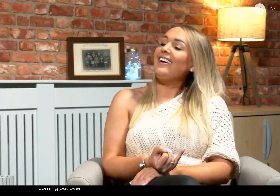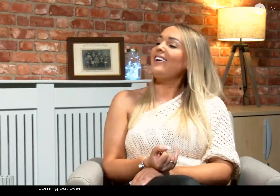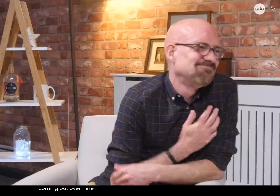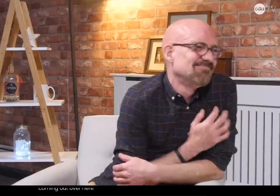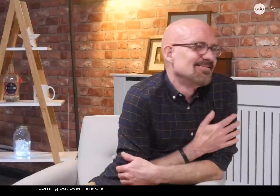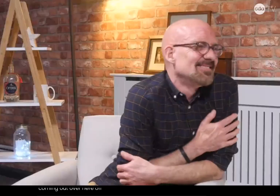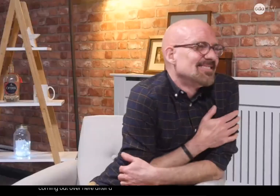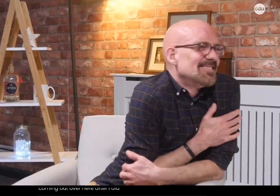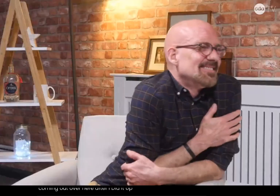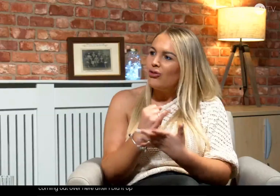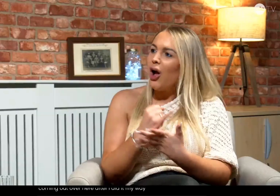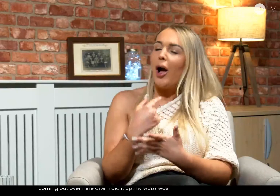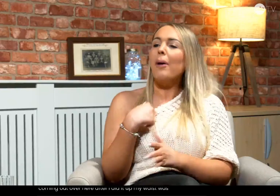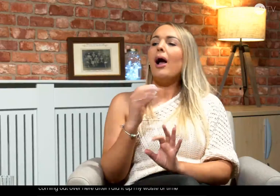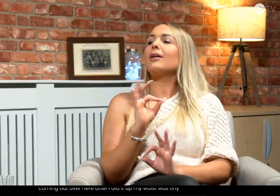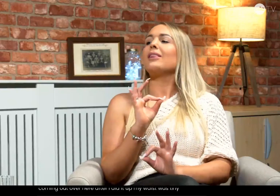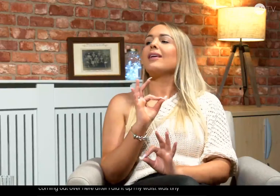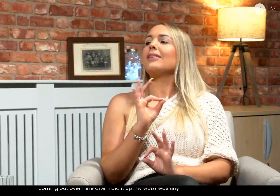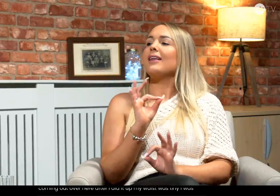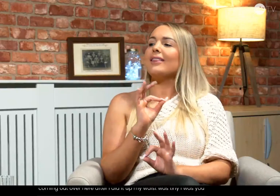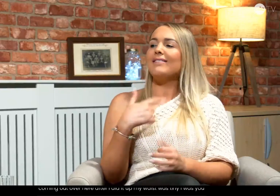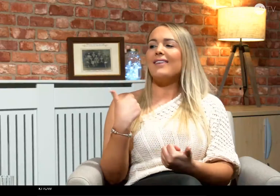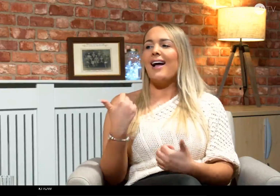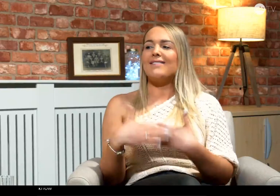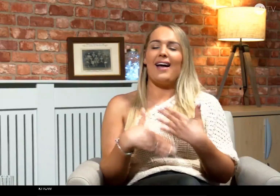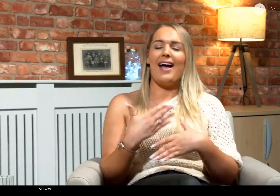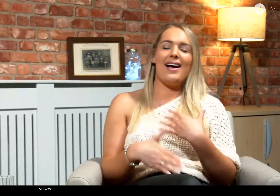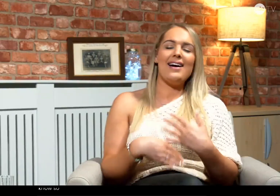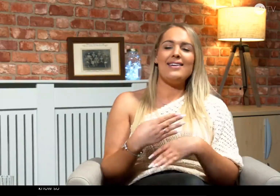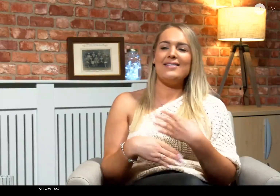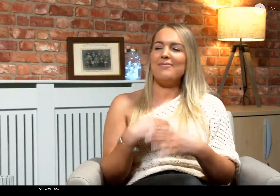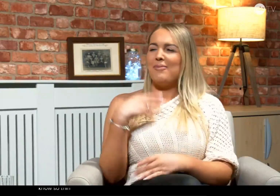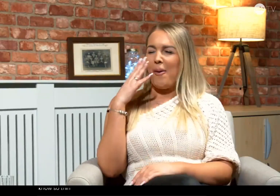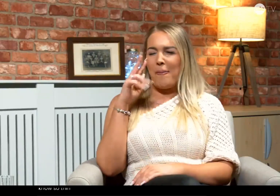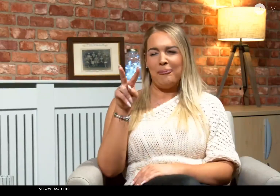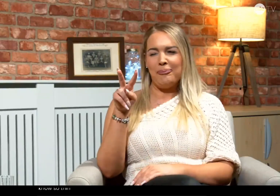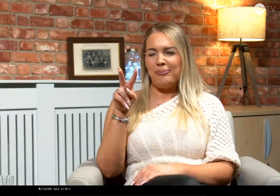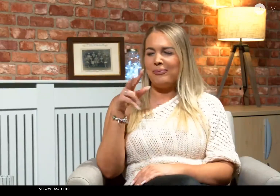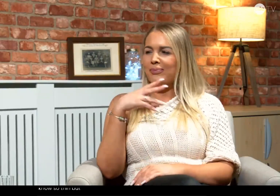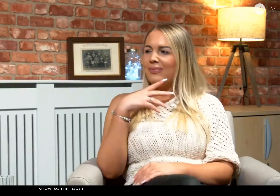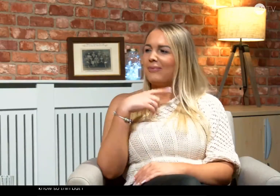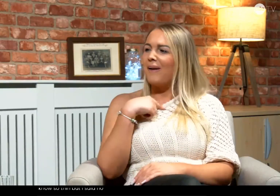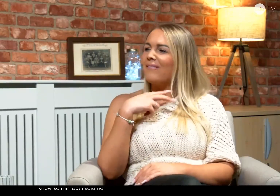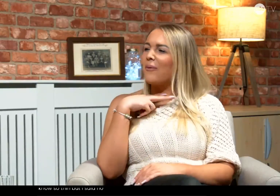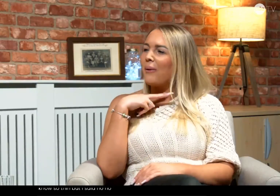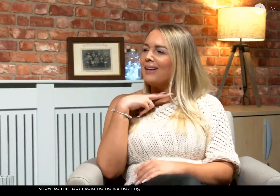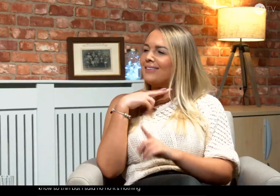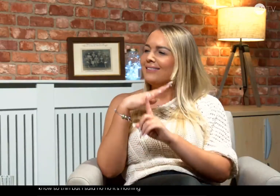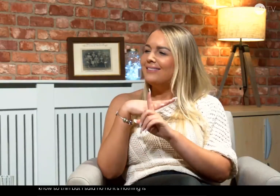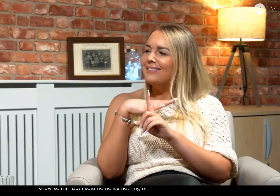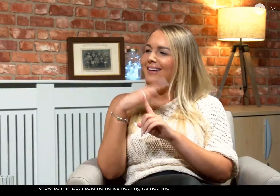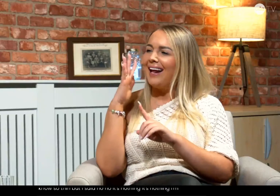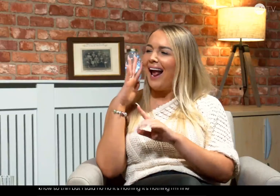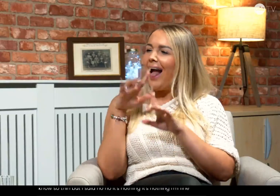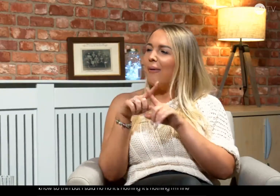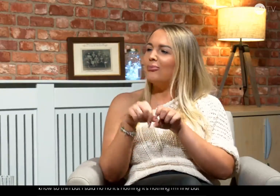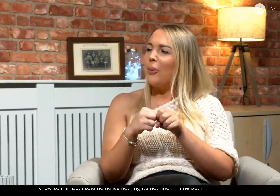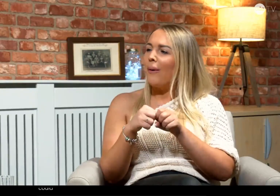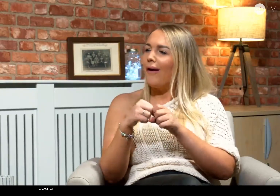I was, you know, so thin. But I said, no, no, it's nothing. It's nothing. I'm fine. But I could see, you know,